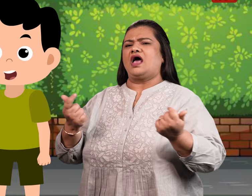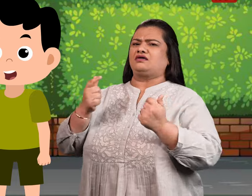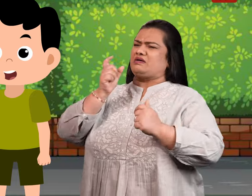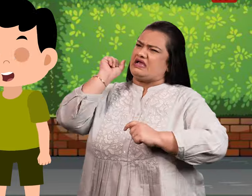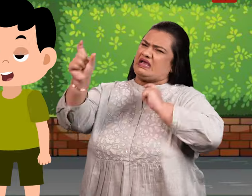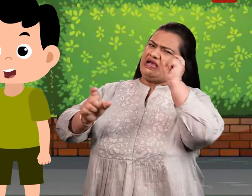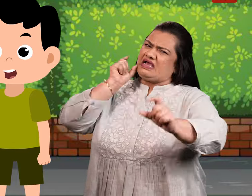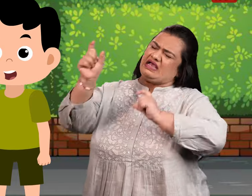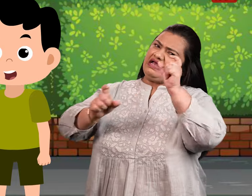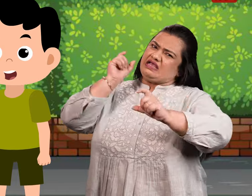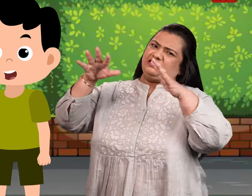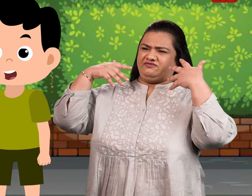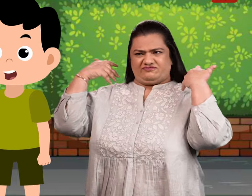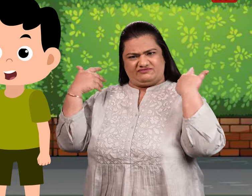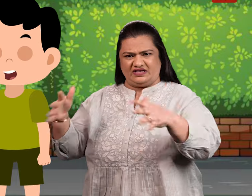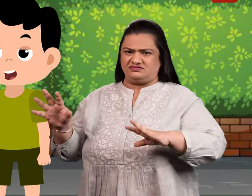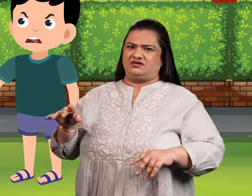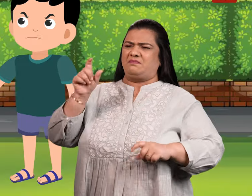thinking.